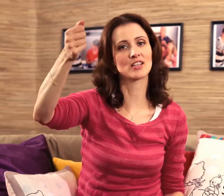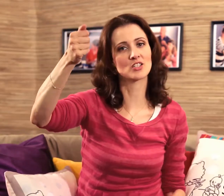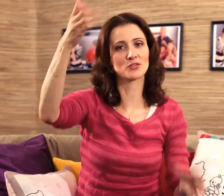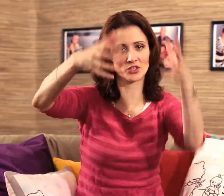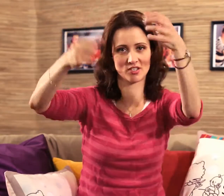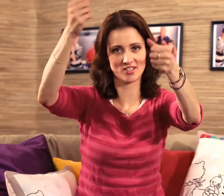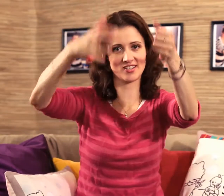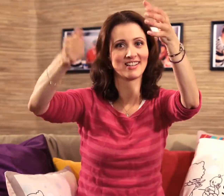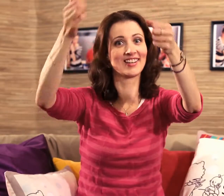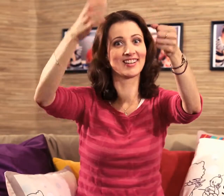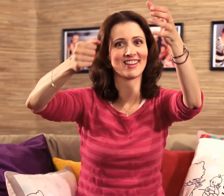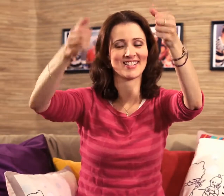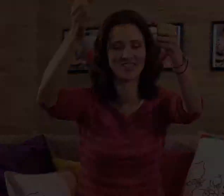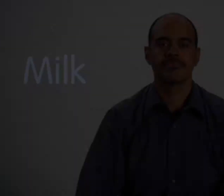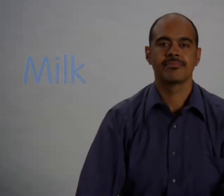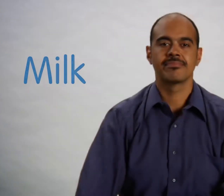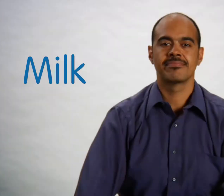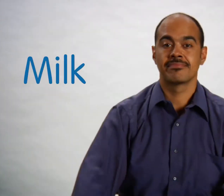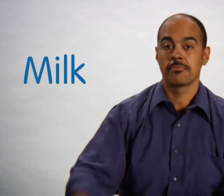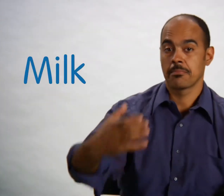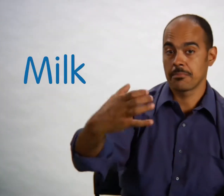this versus this.